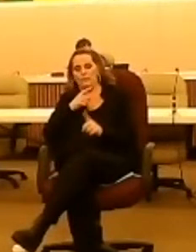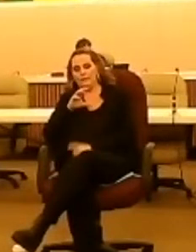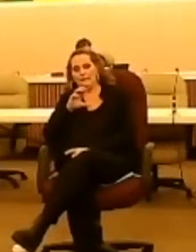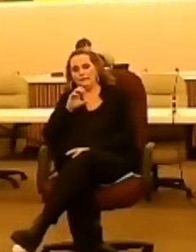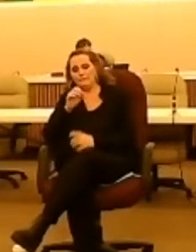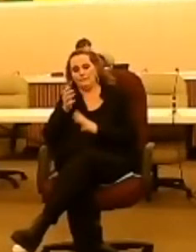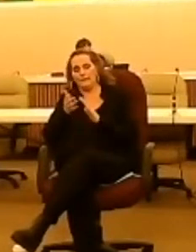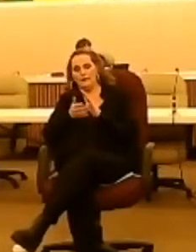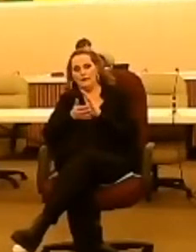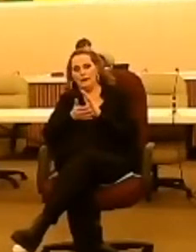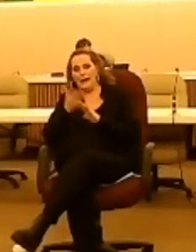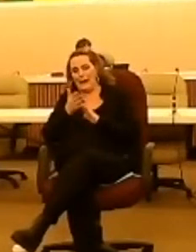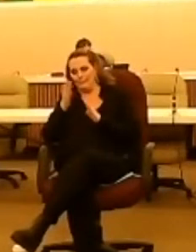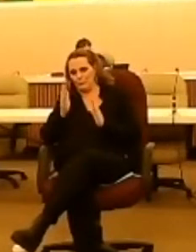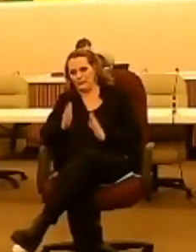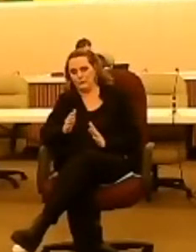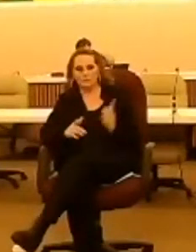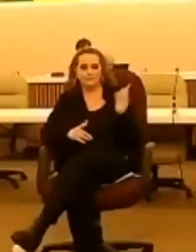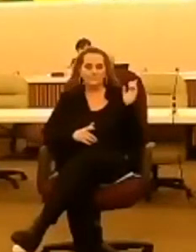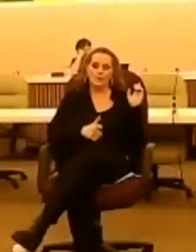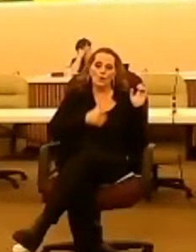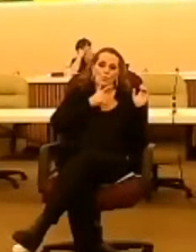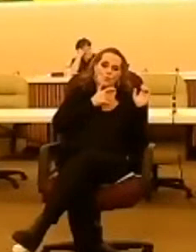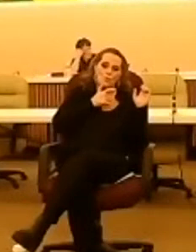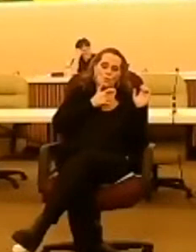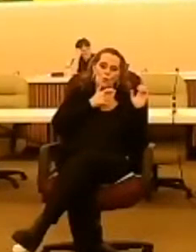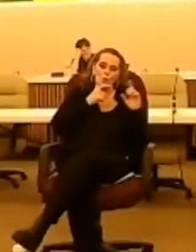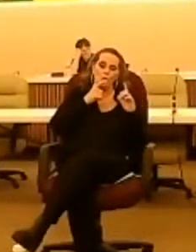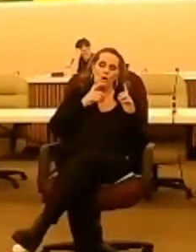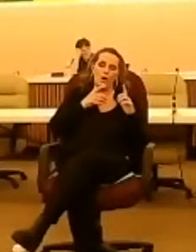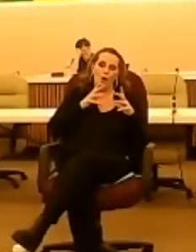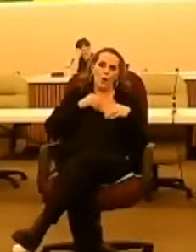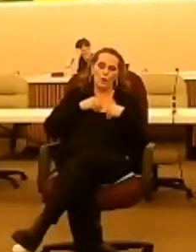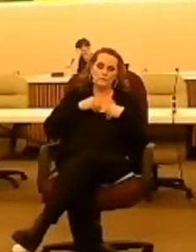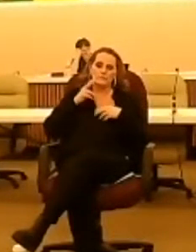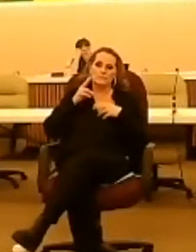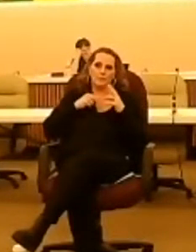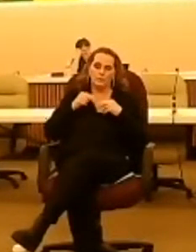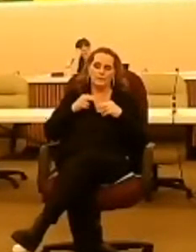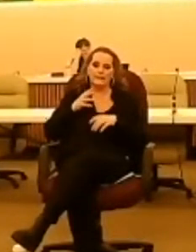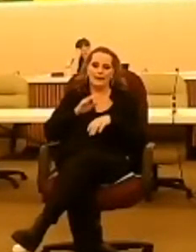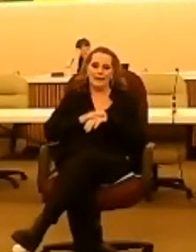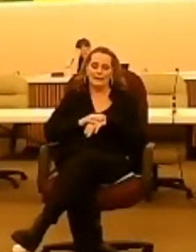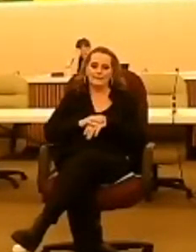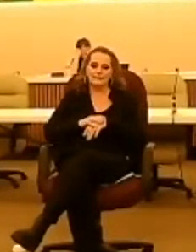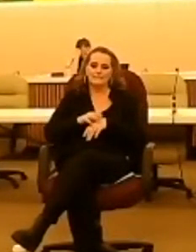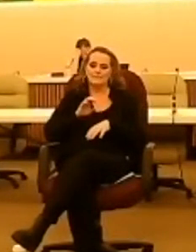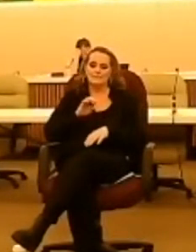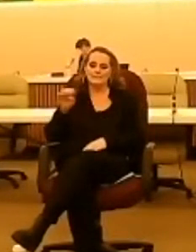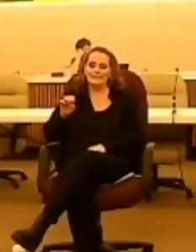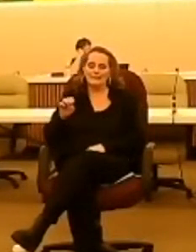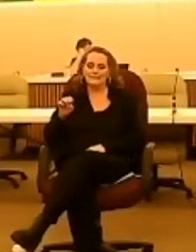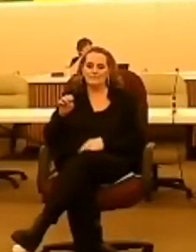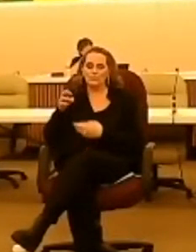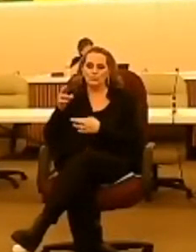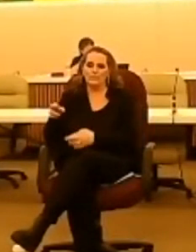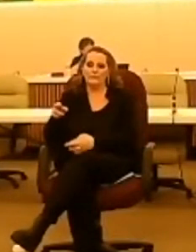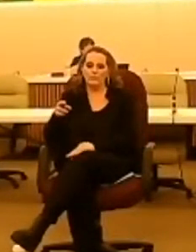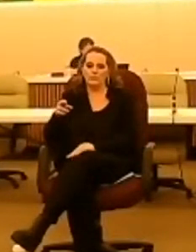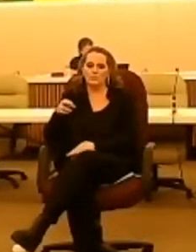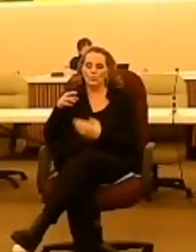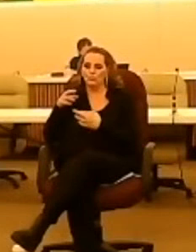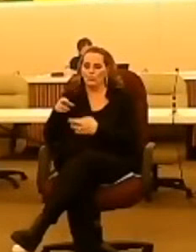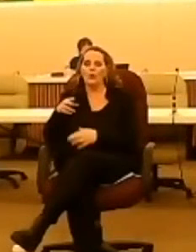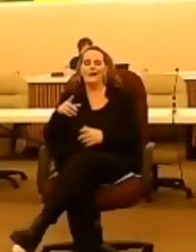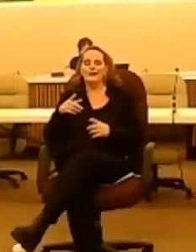Okay. Who owns the building on East River Road? I believe White Arrow owns that. Oh, okay. That's what they were saying. So